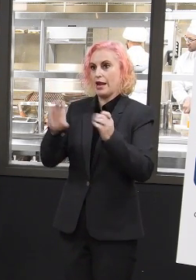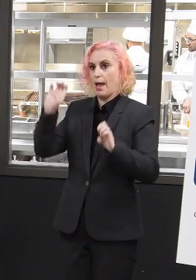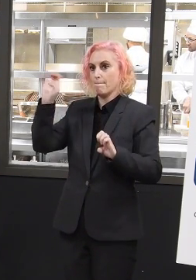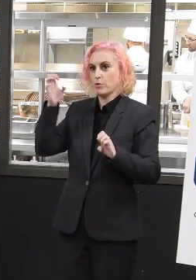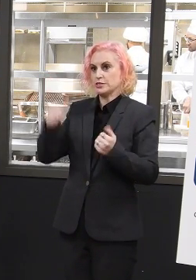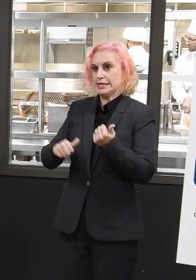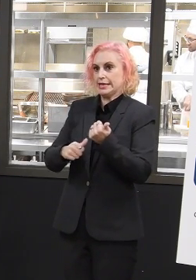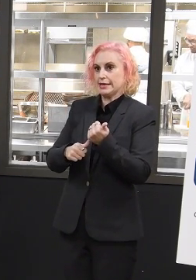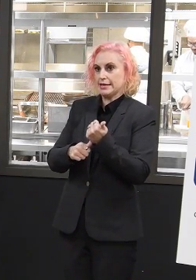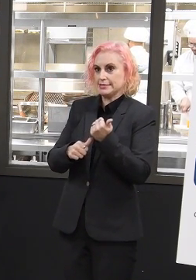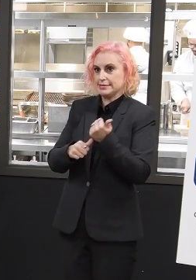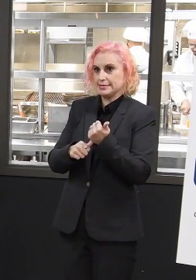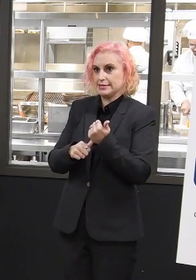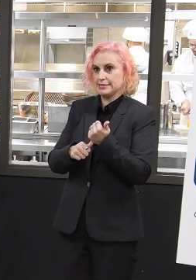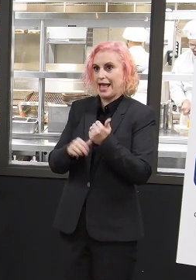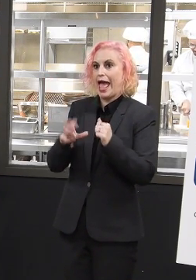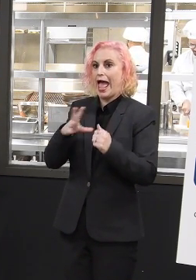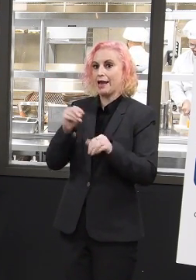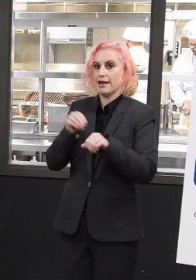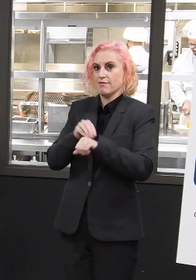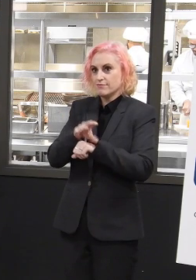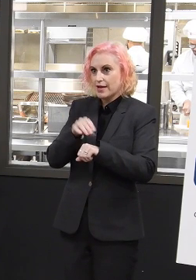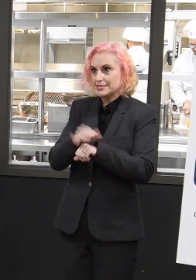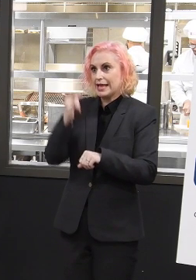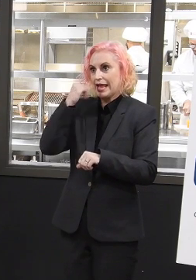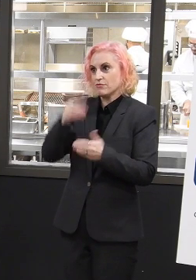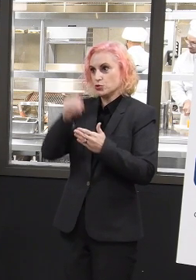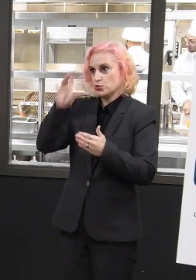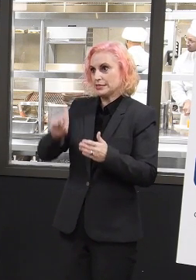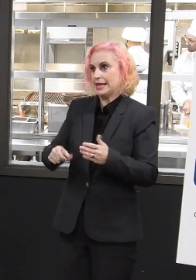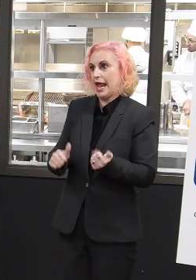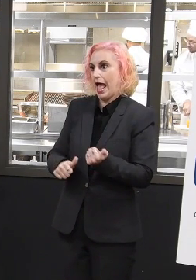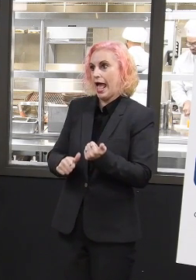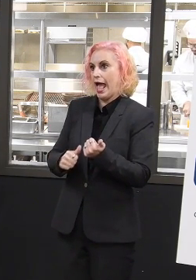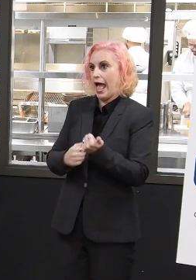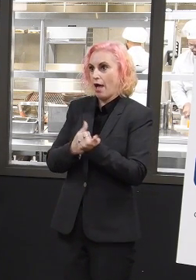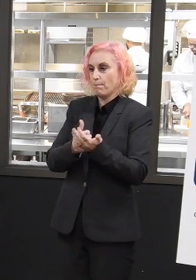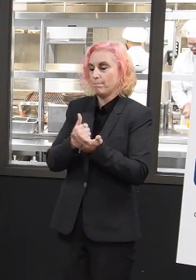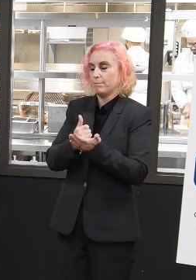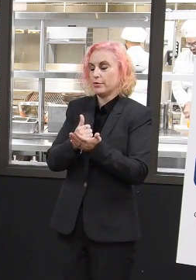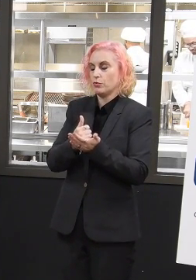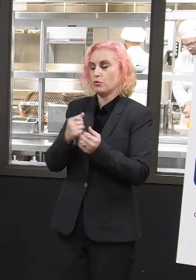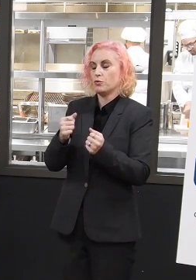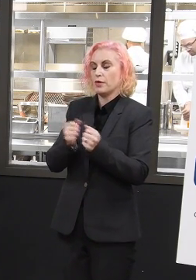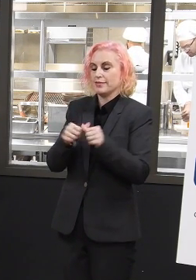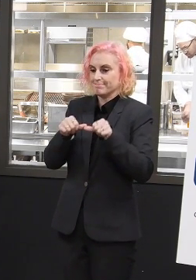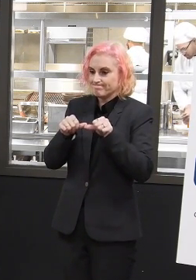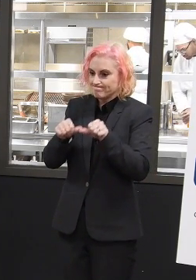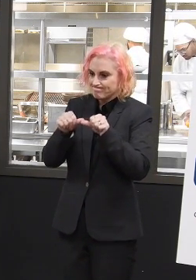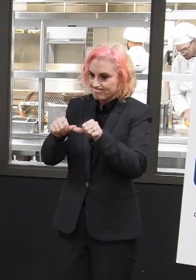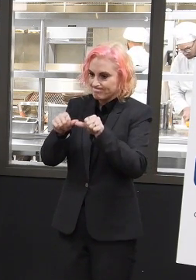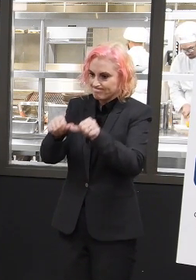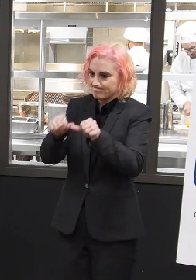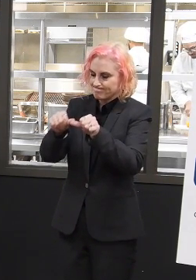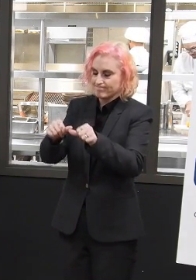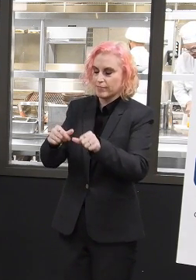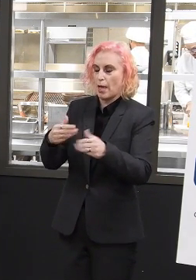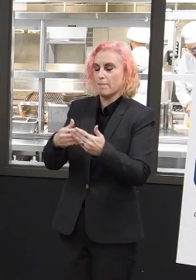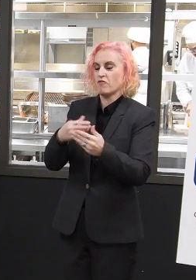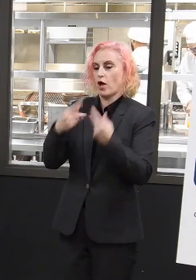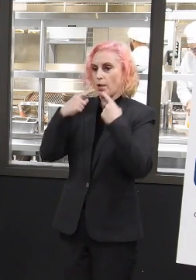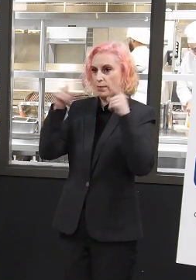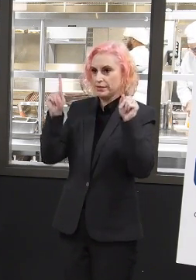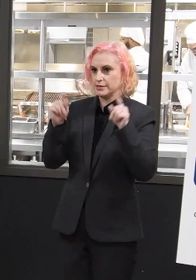and advising when students need help making ends meet and staying on the path to completion. Thank you again,